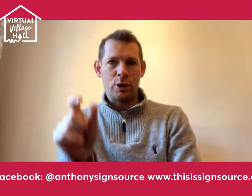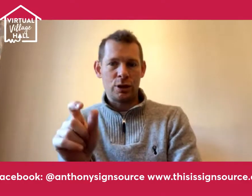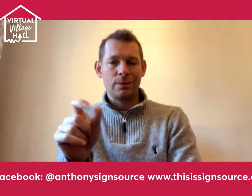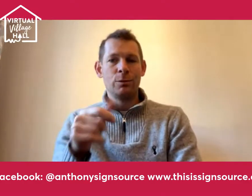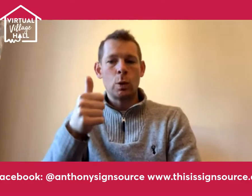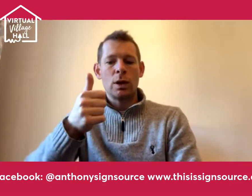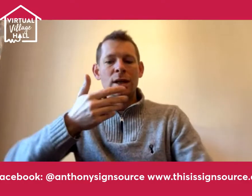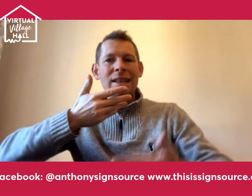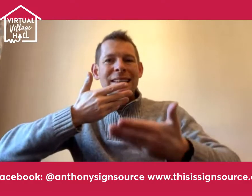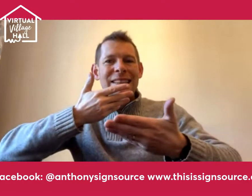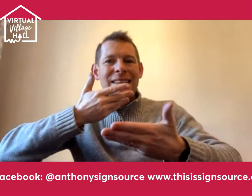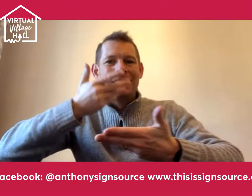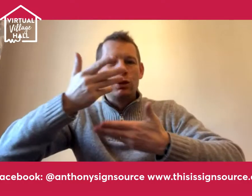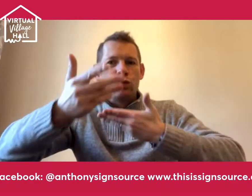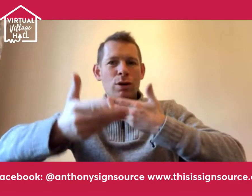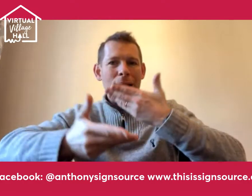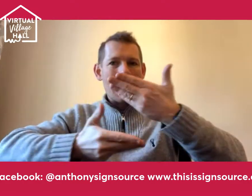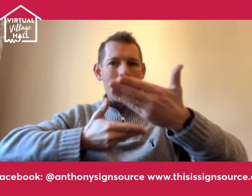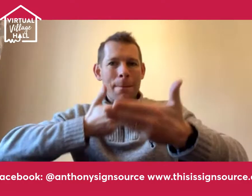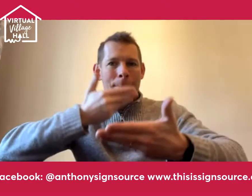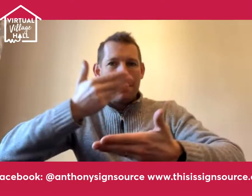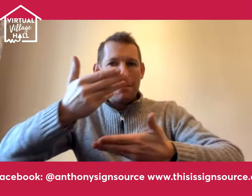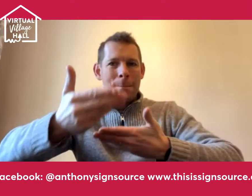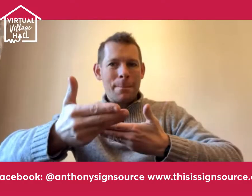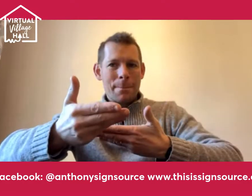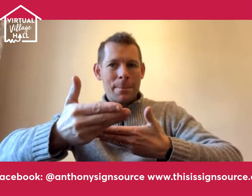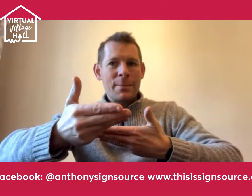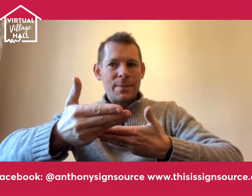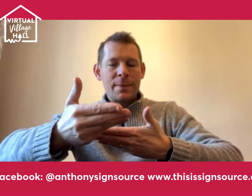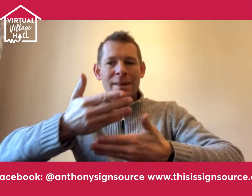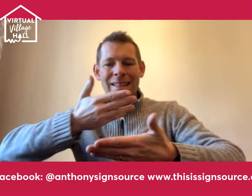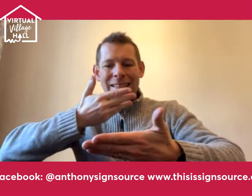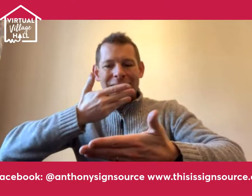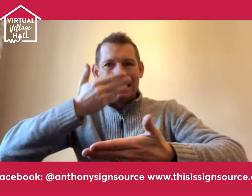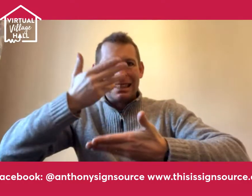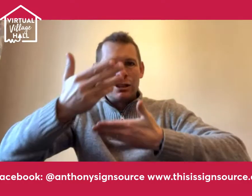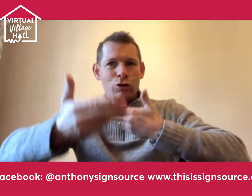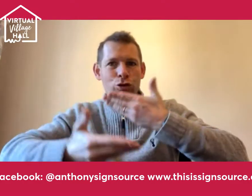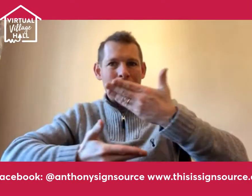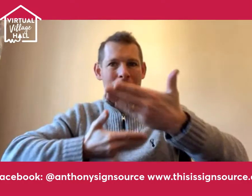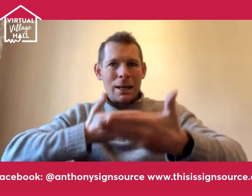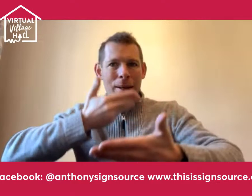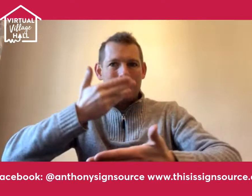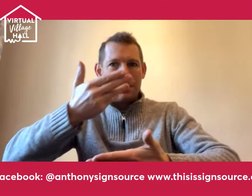you describe a person. So this is describe, describe,